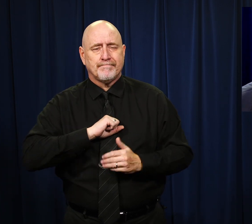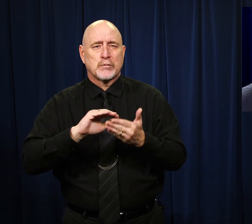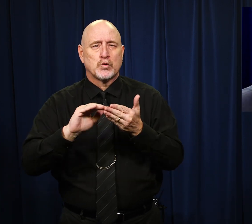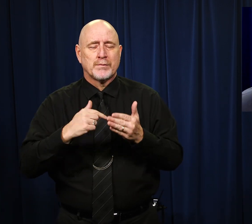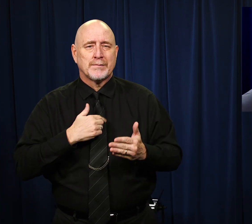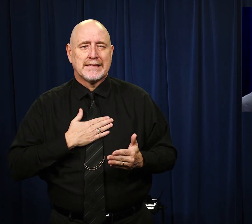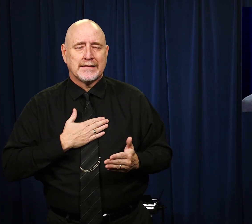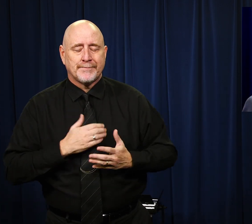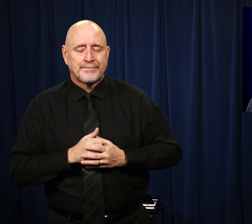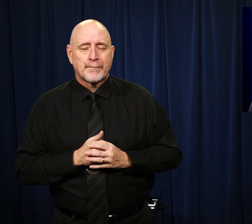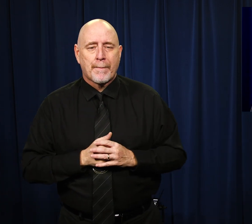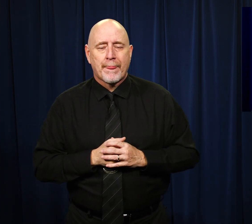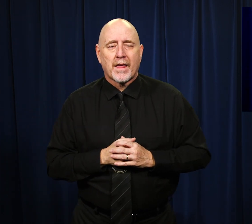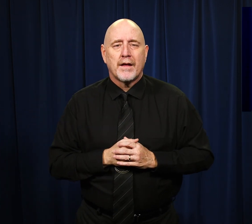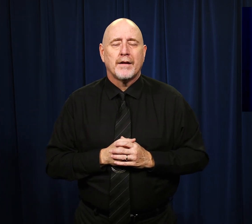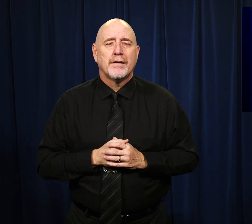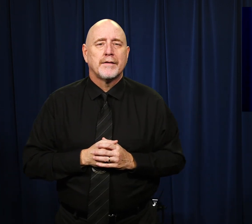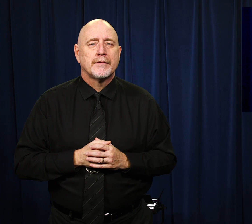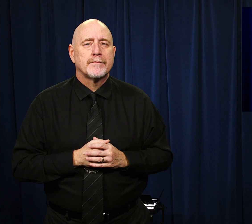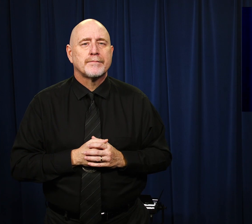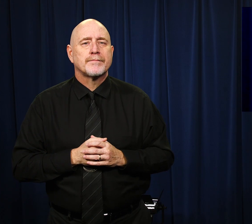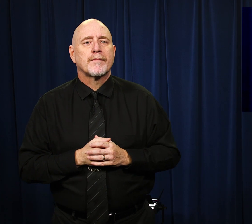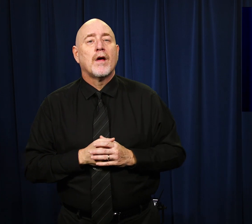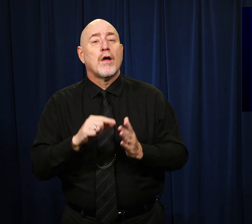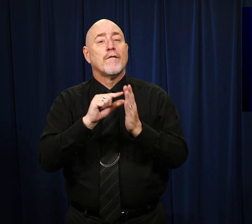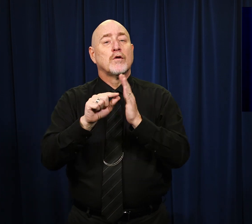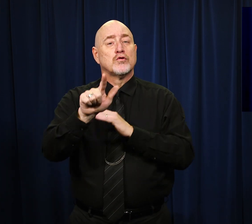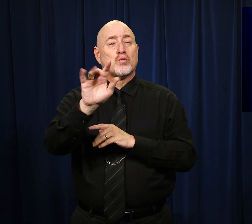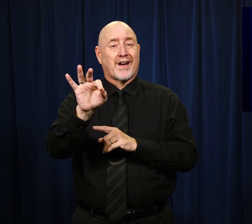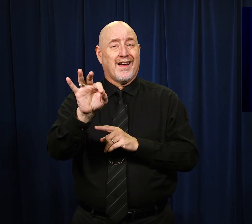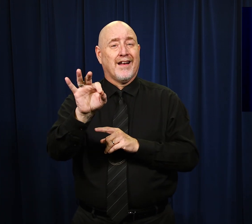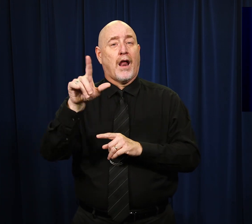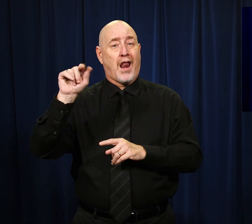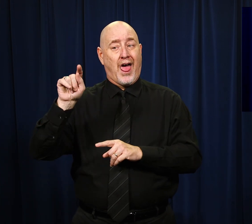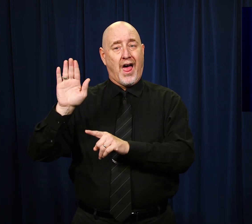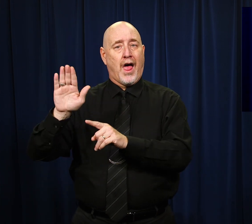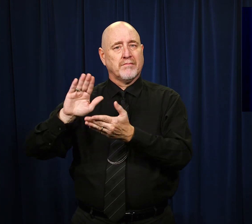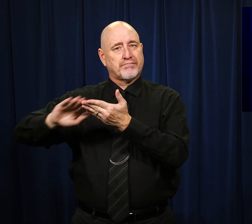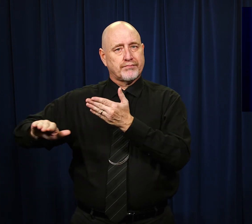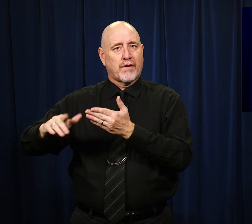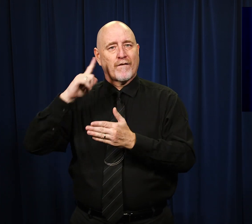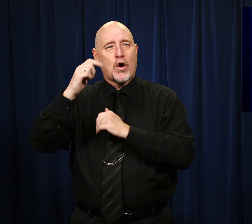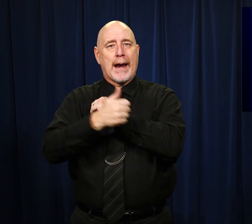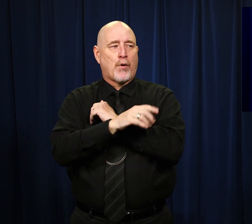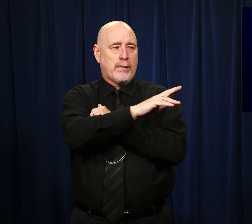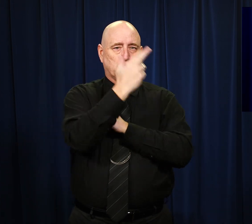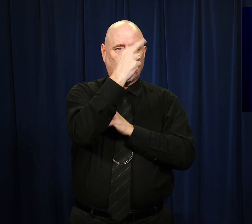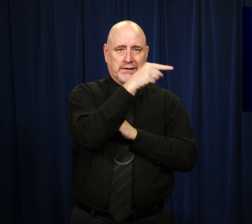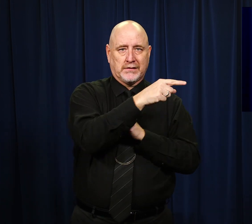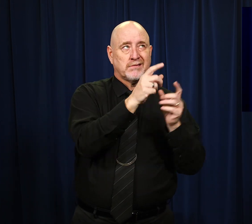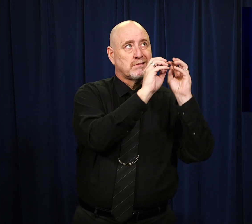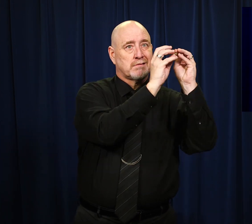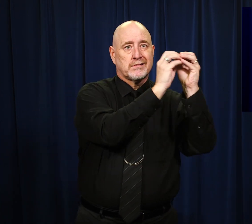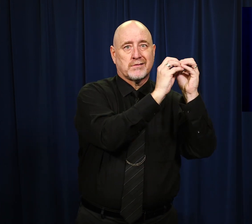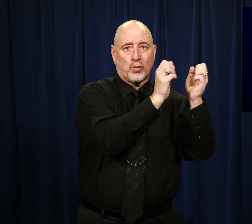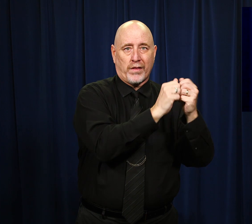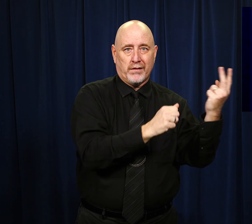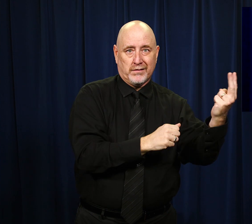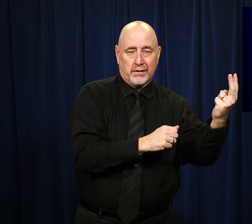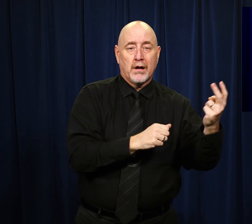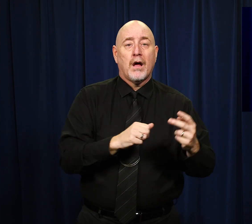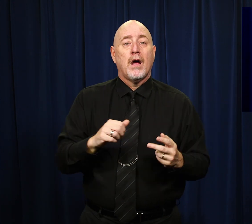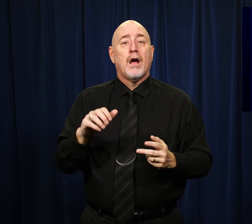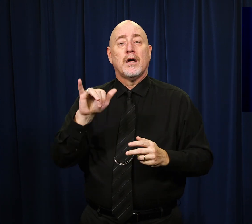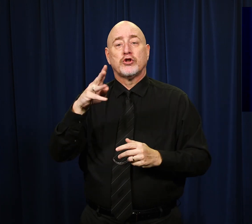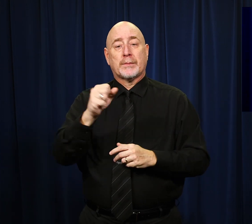Excuse me, please. Now, we see in verse 29 that Lot is spared for Abraham's sake. In James